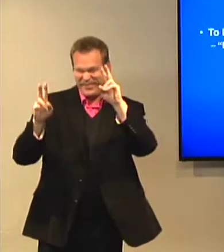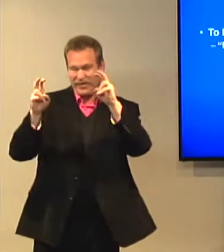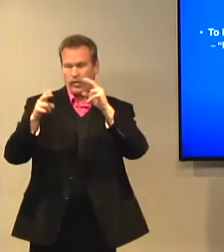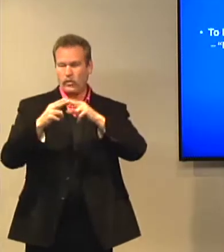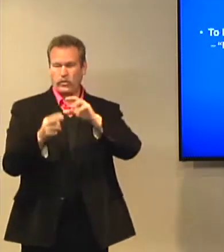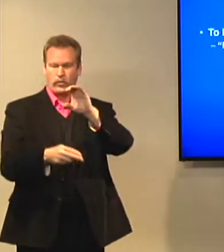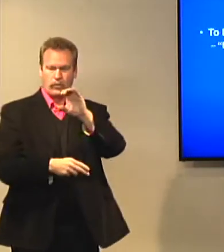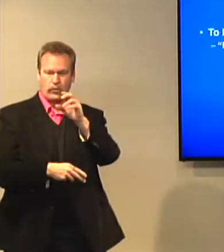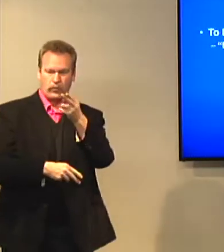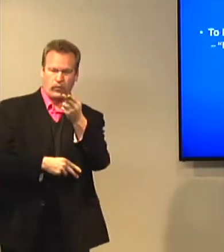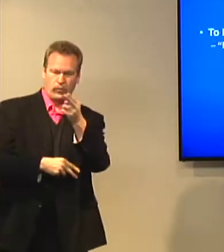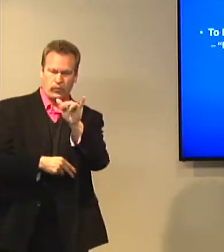Theology.